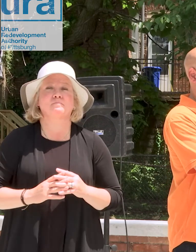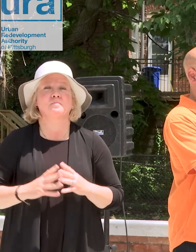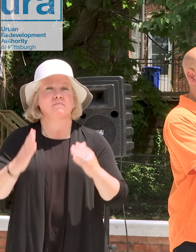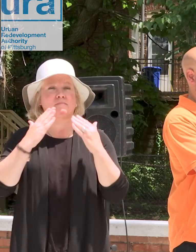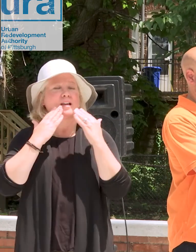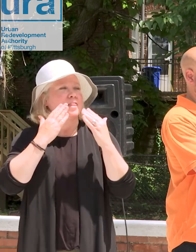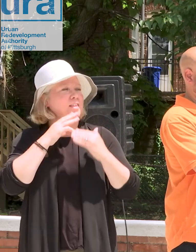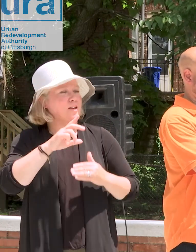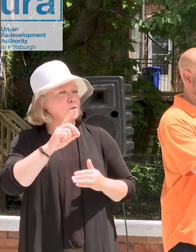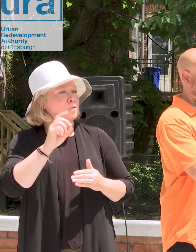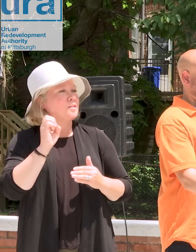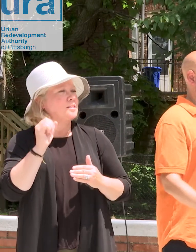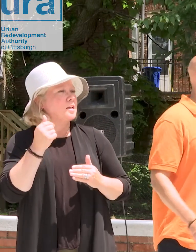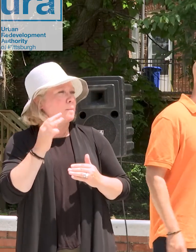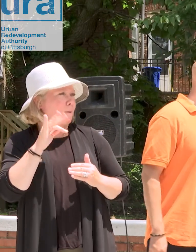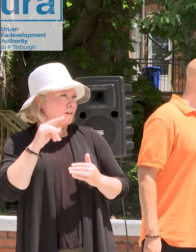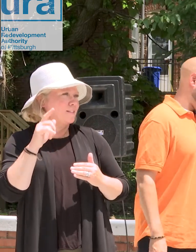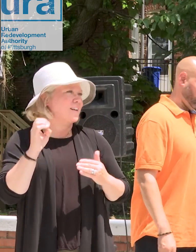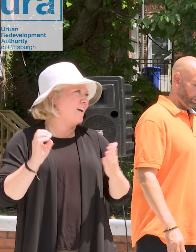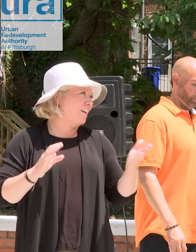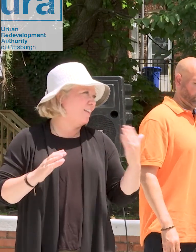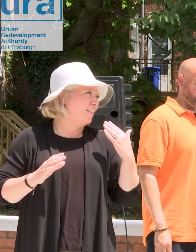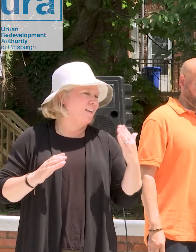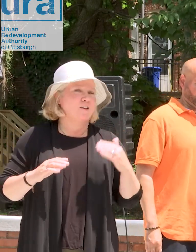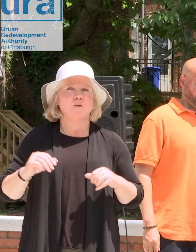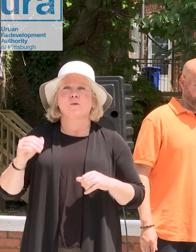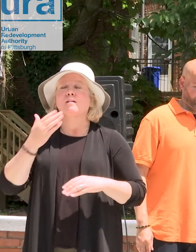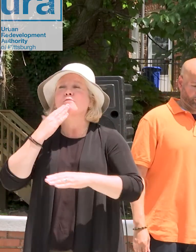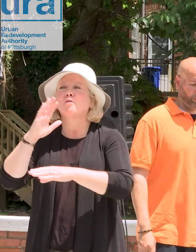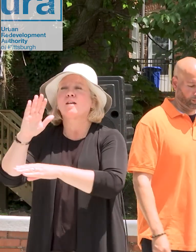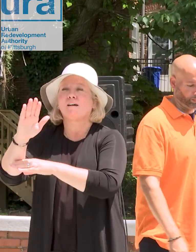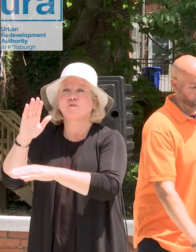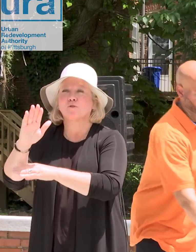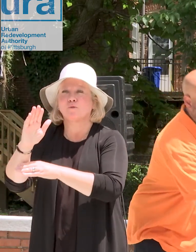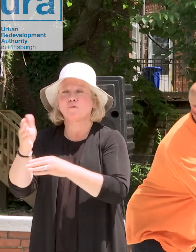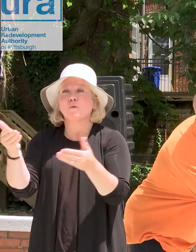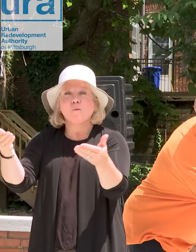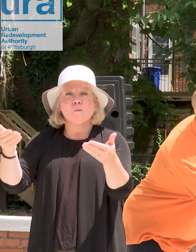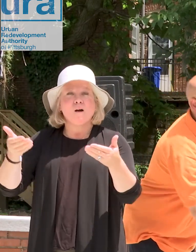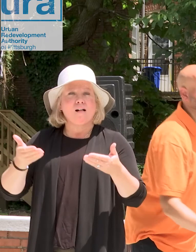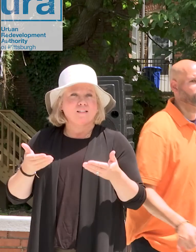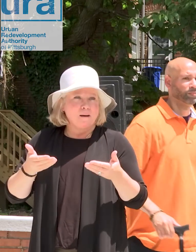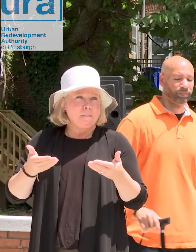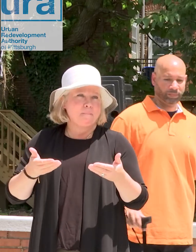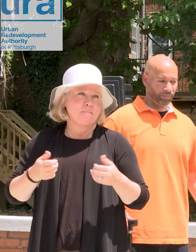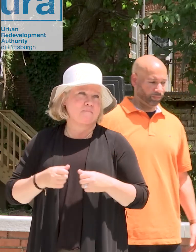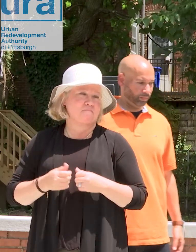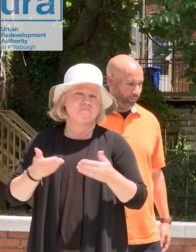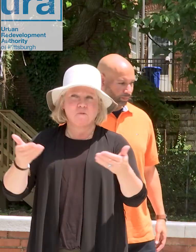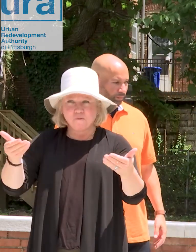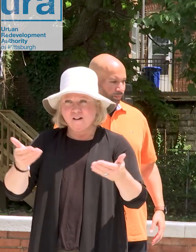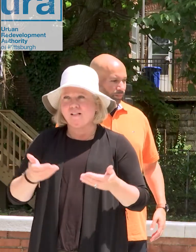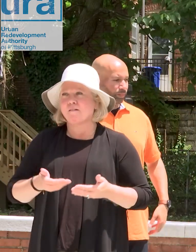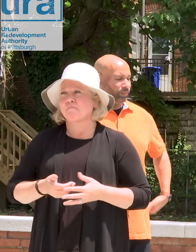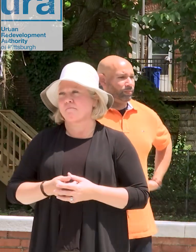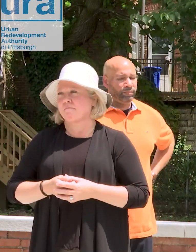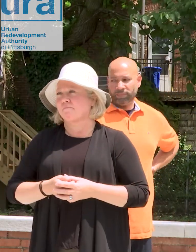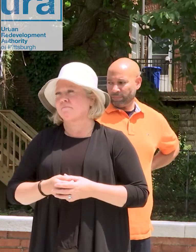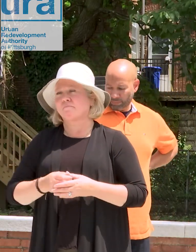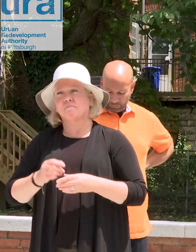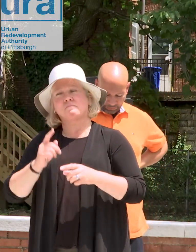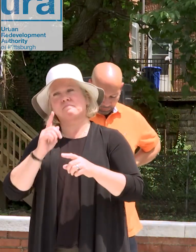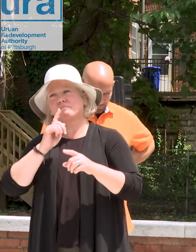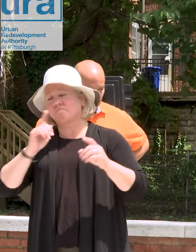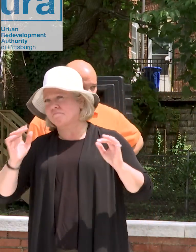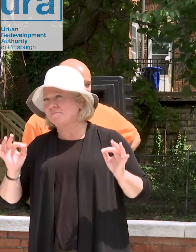Thank you, Diamante. Good afternoon and welcome to each of you. Without a doubt, I